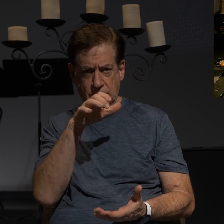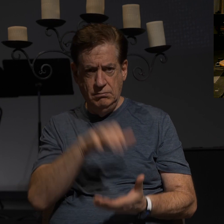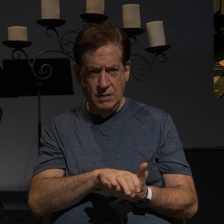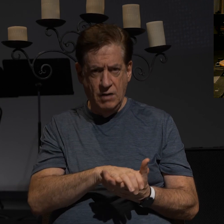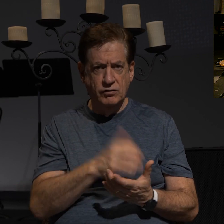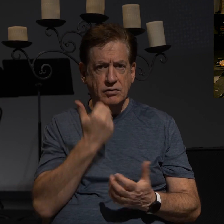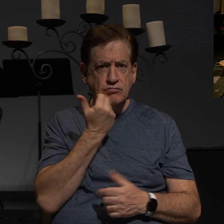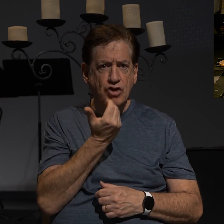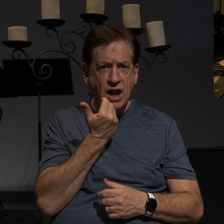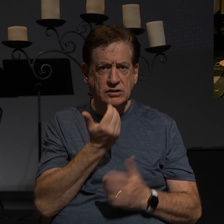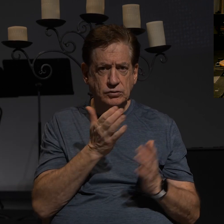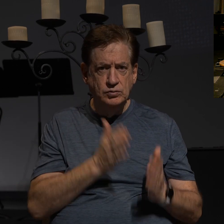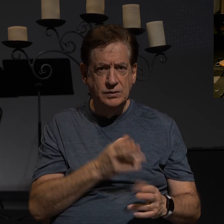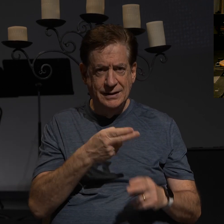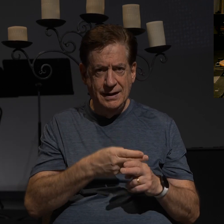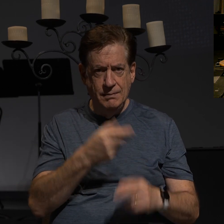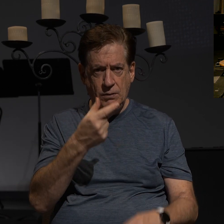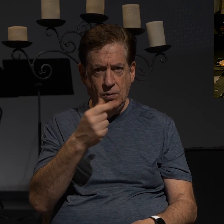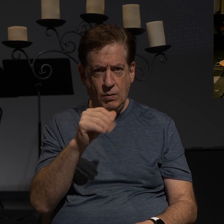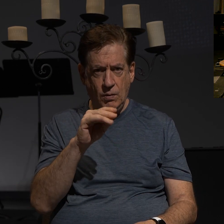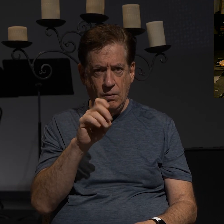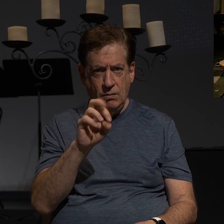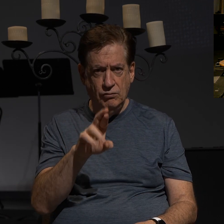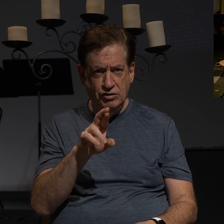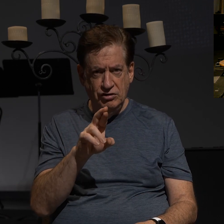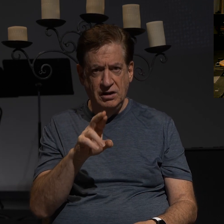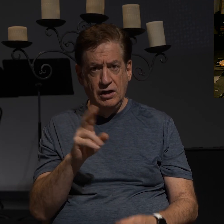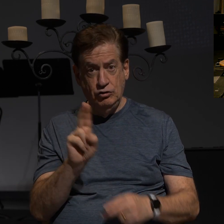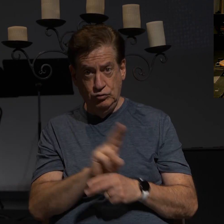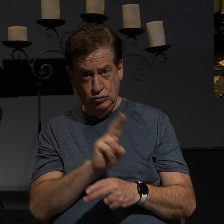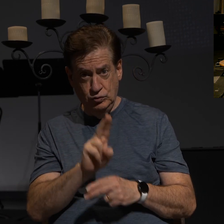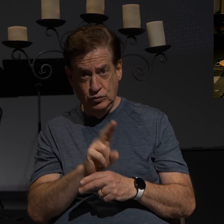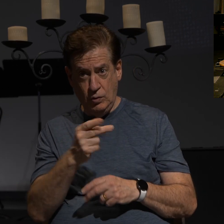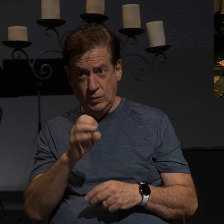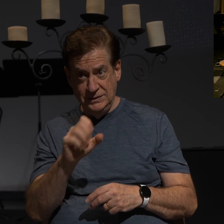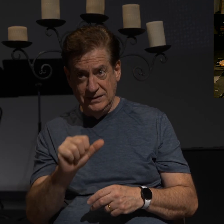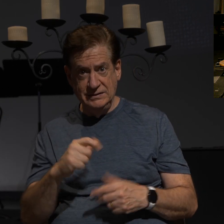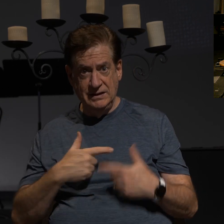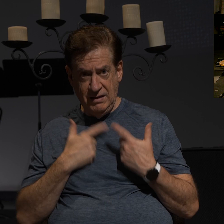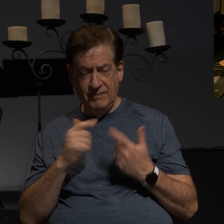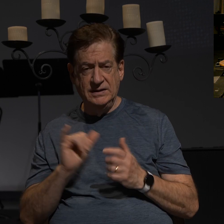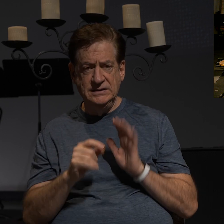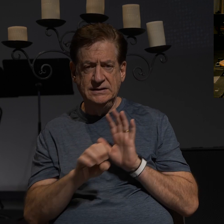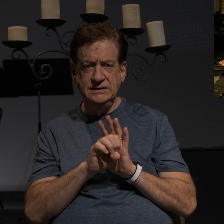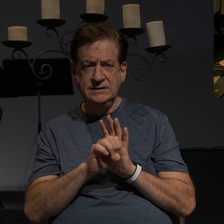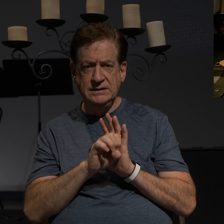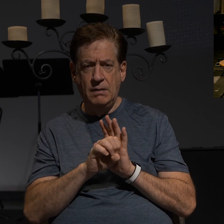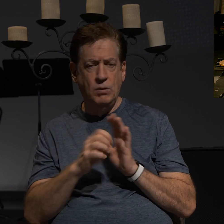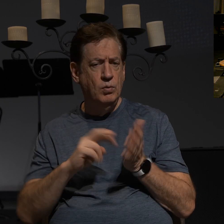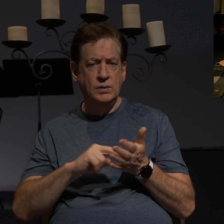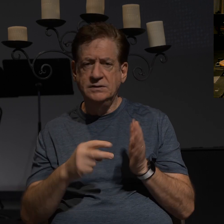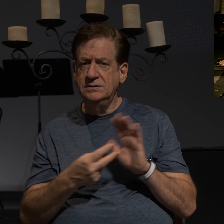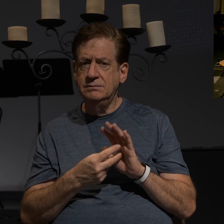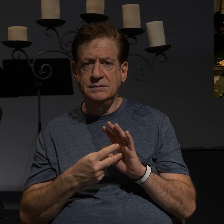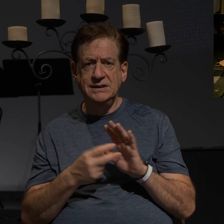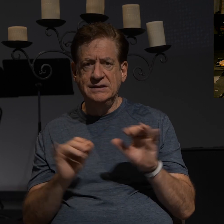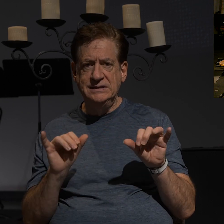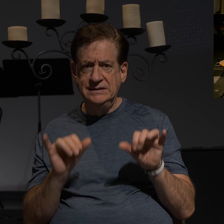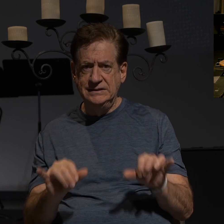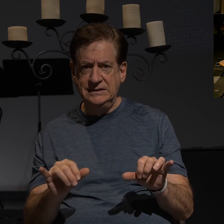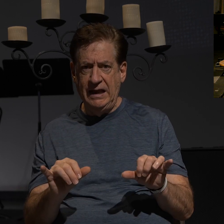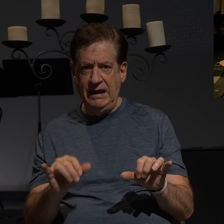a prostitute named Gomer, and use Hosea's life as an example of what it means to remain